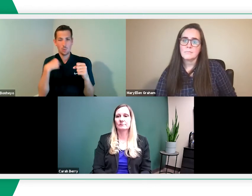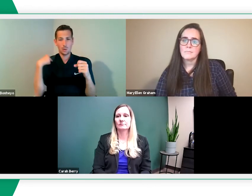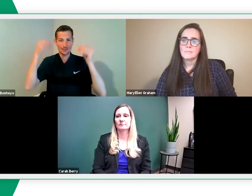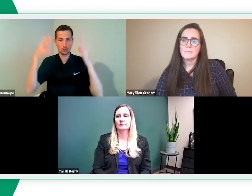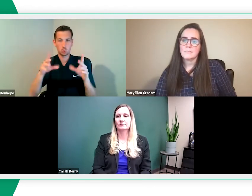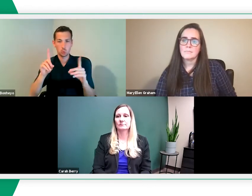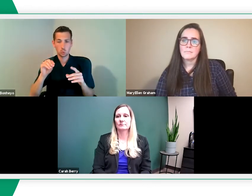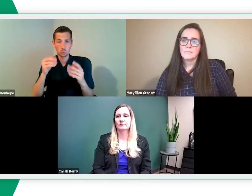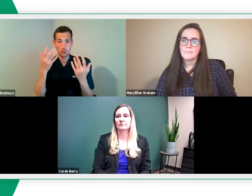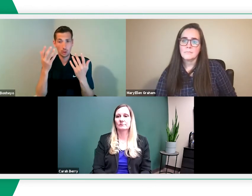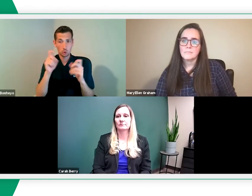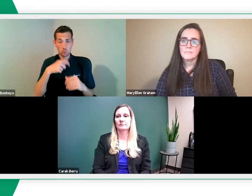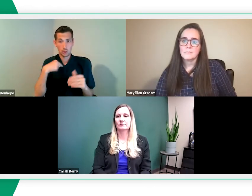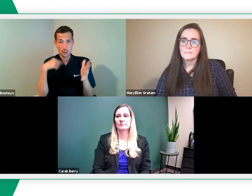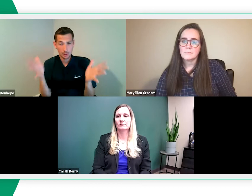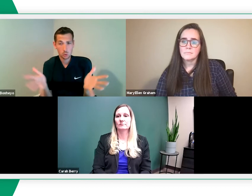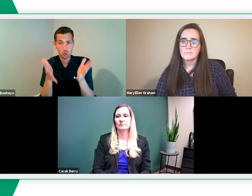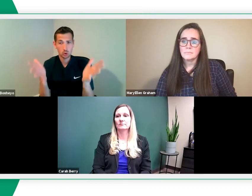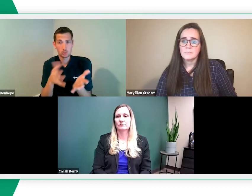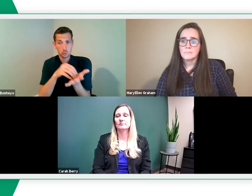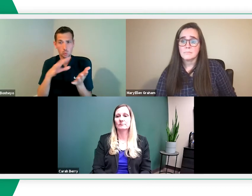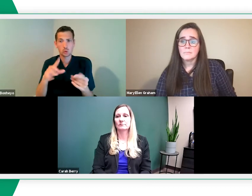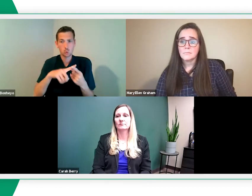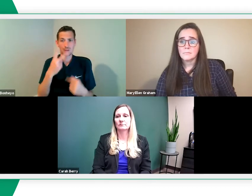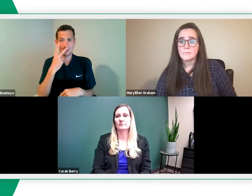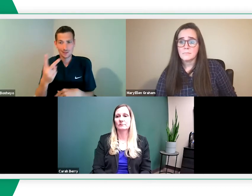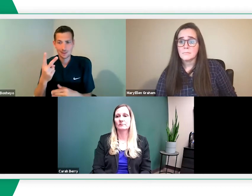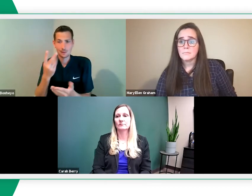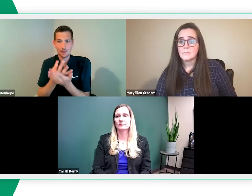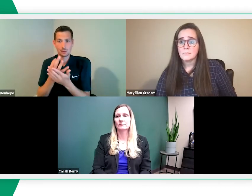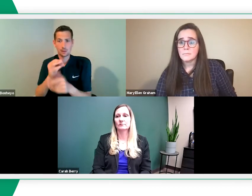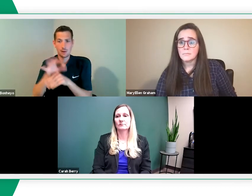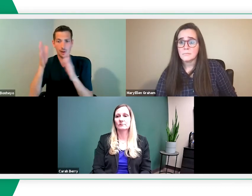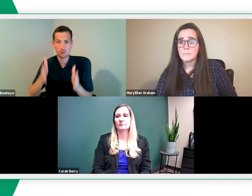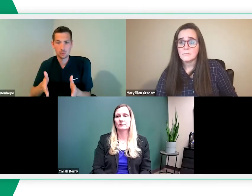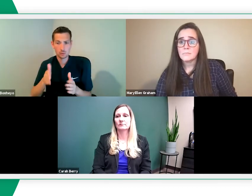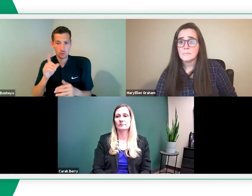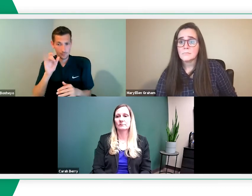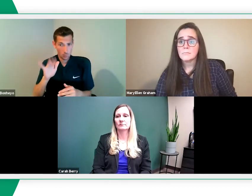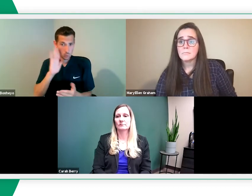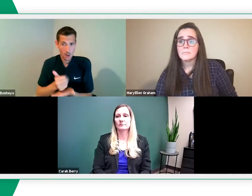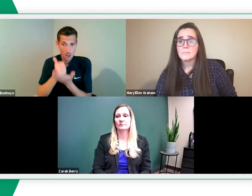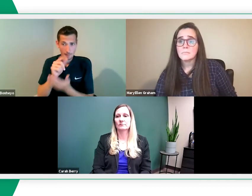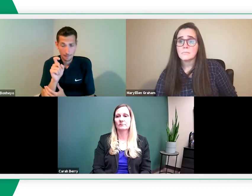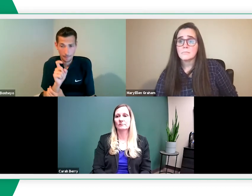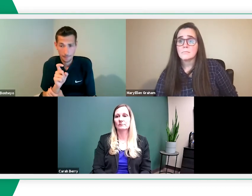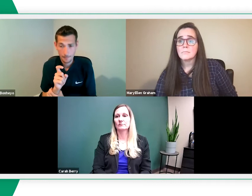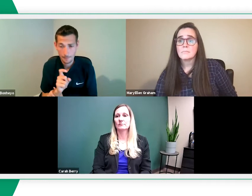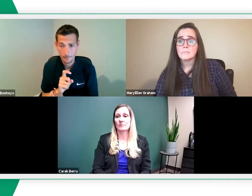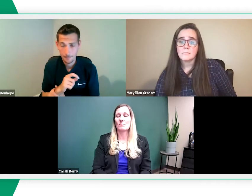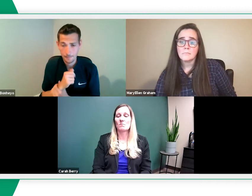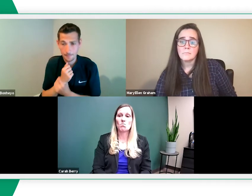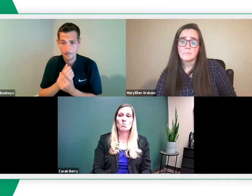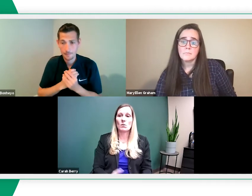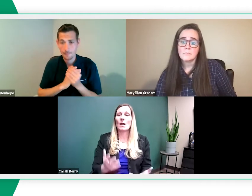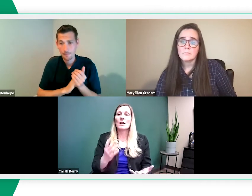So what can we as teachers do? I mean, should we encourage students to see a financial advisor? Do you think